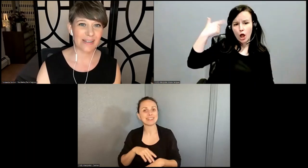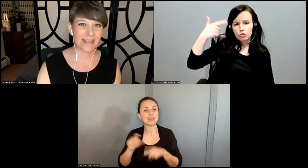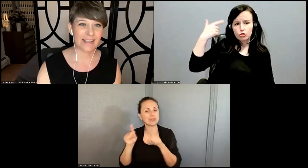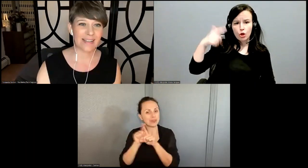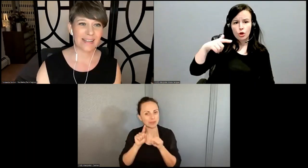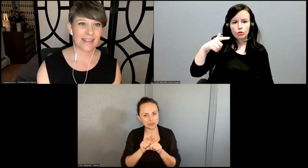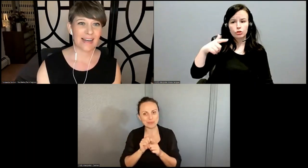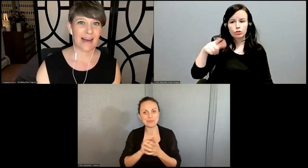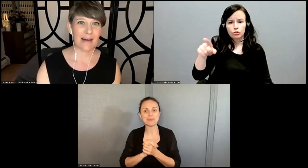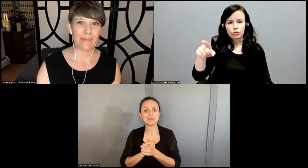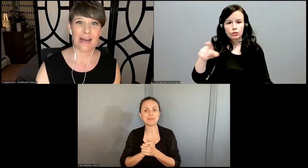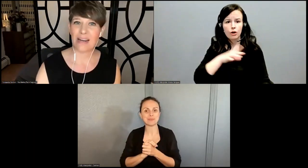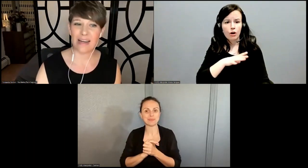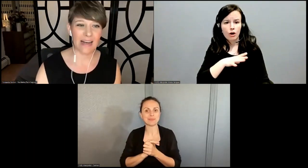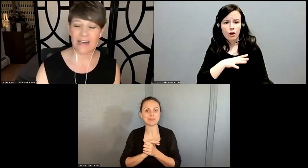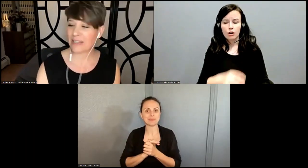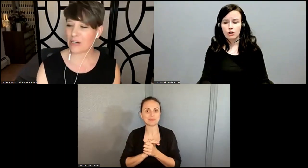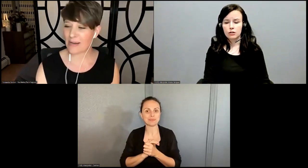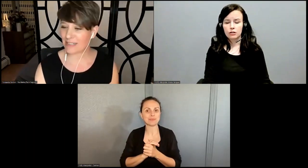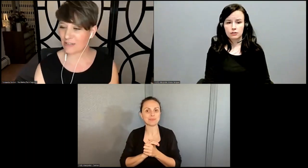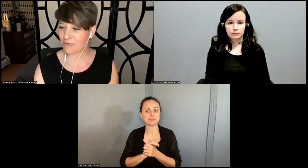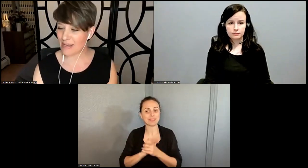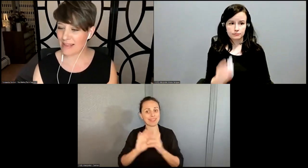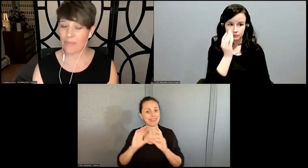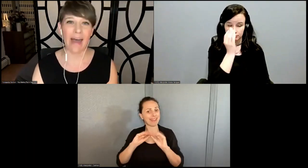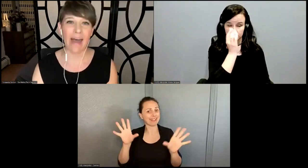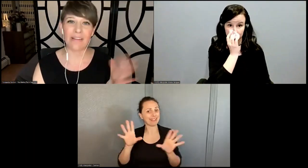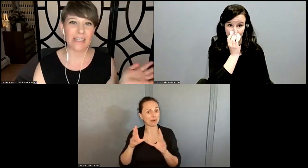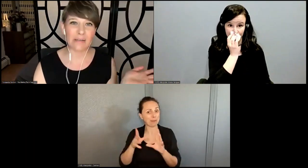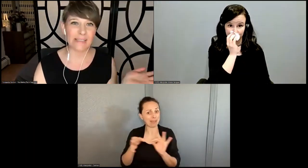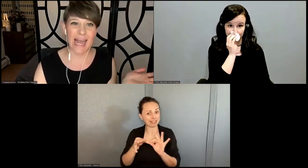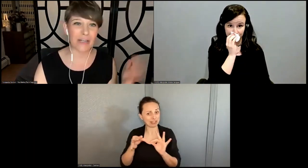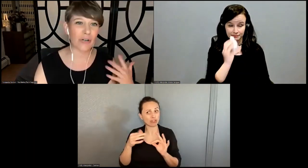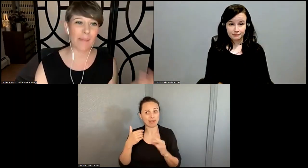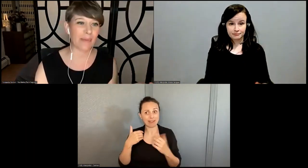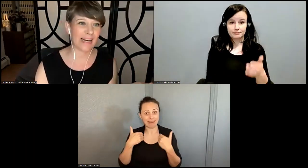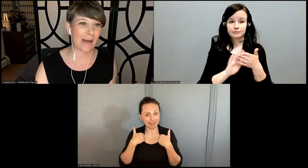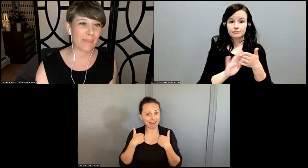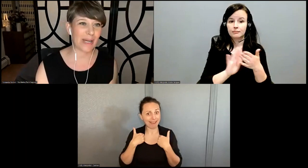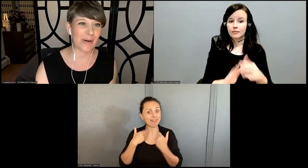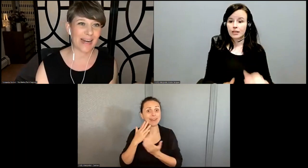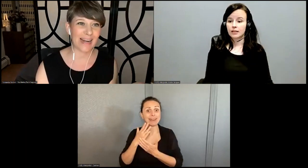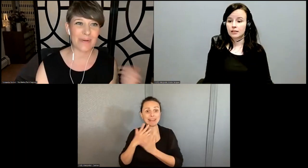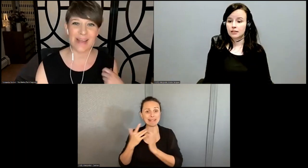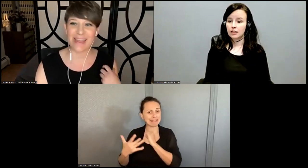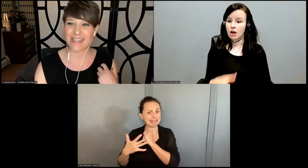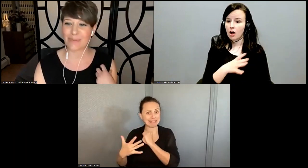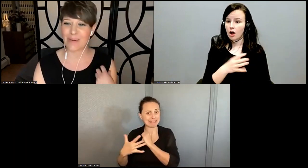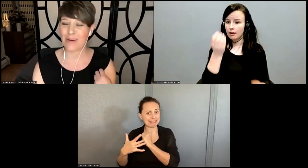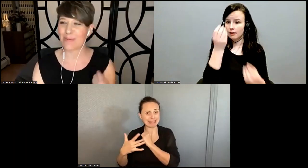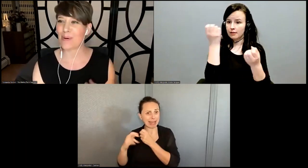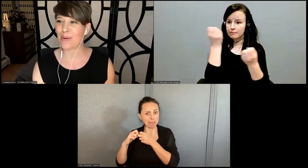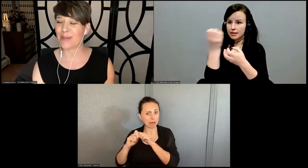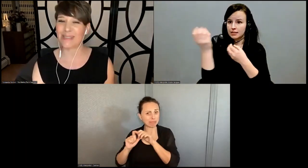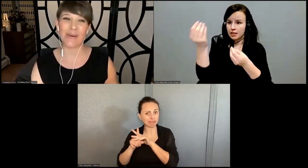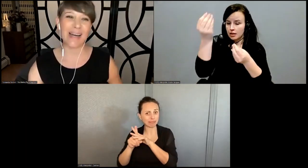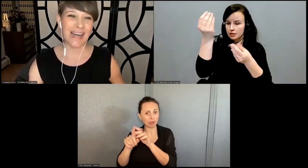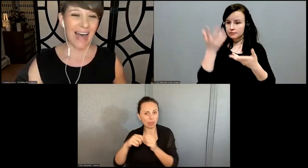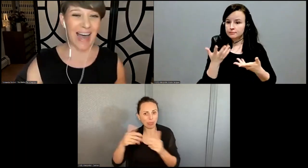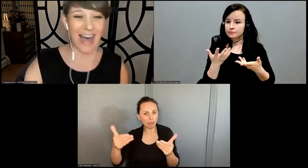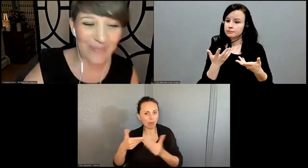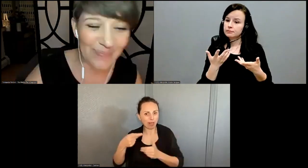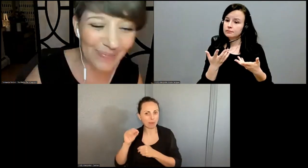also a clear message for me that we have a little tech gremlin appearing with this welcome poll.